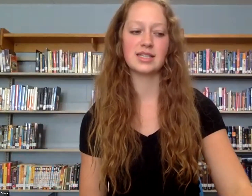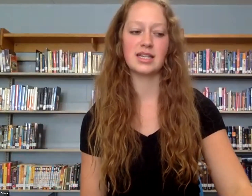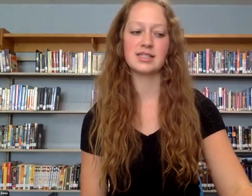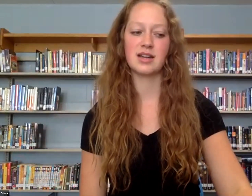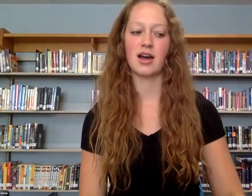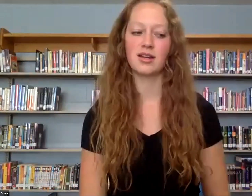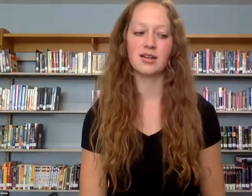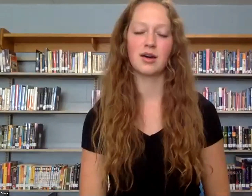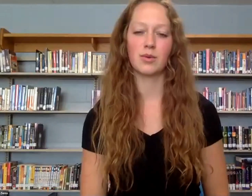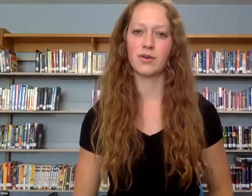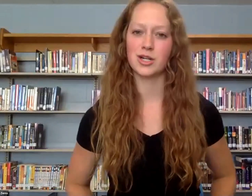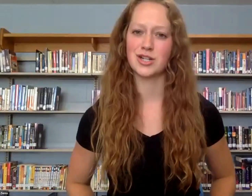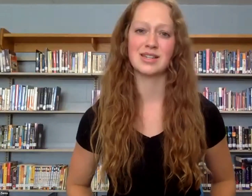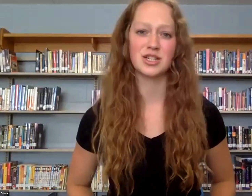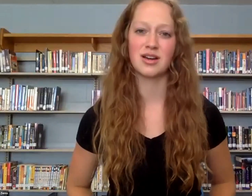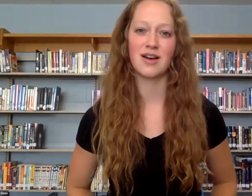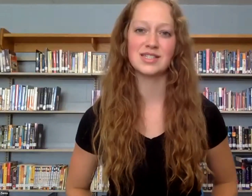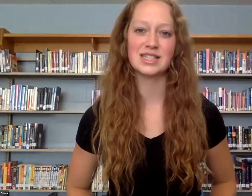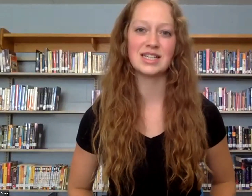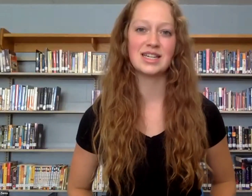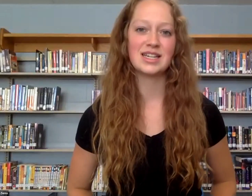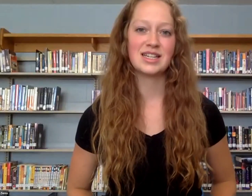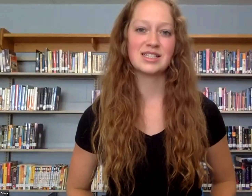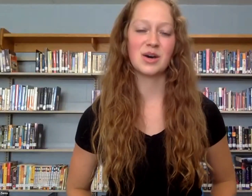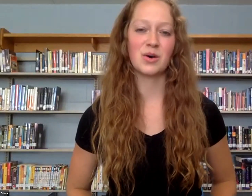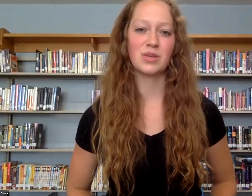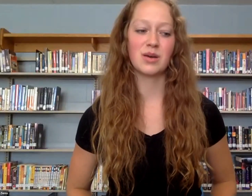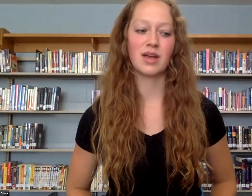it's not a word for word translation, obviously. So when they're like,